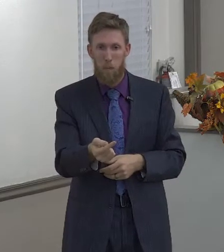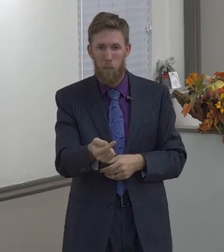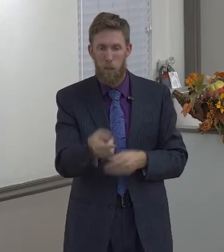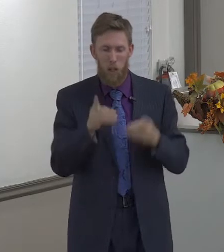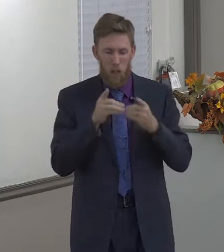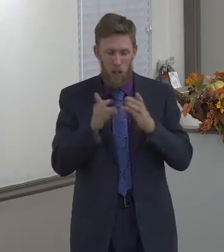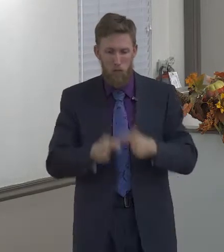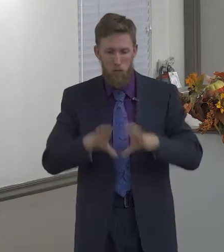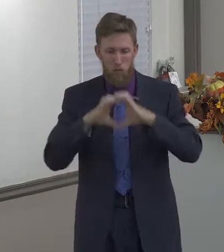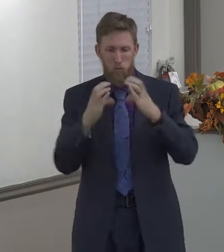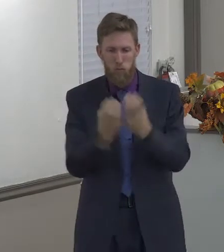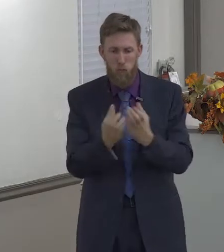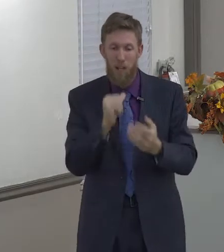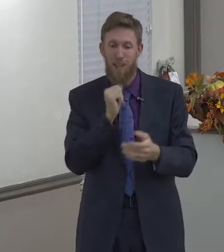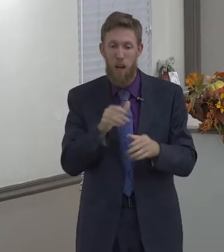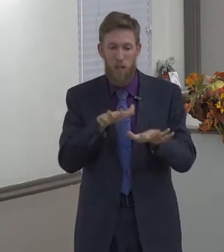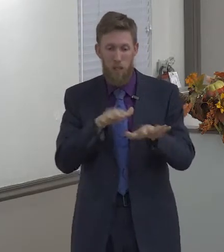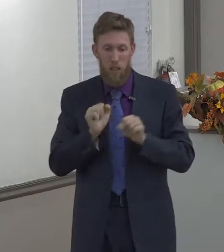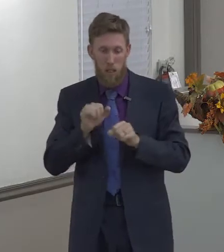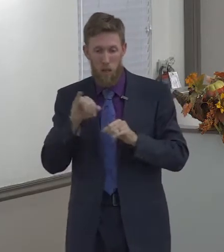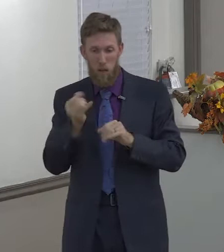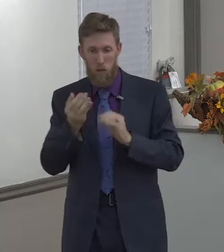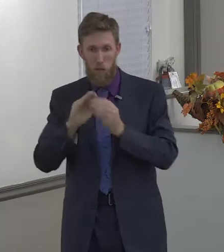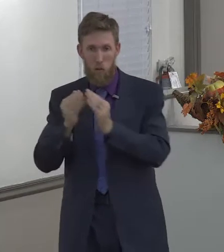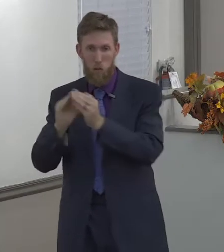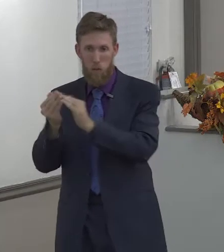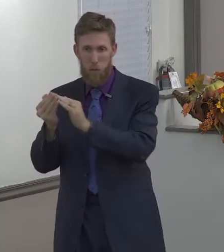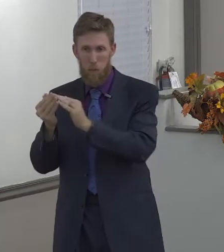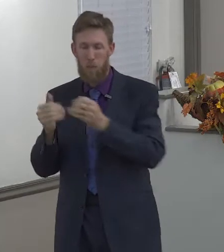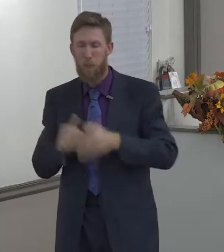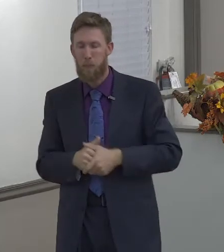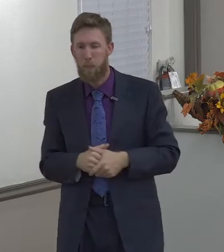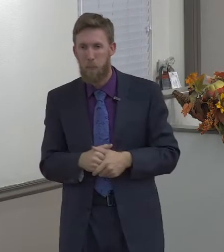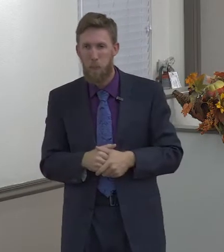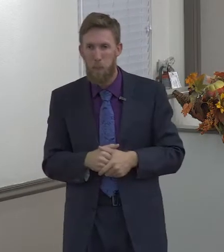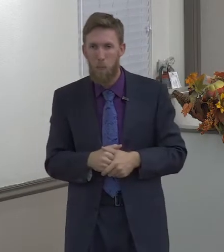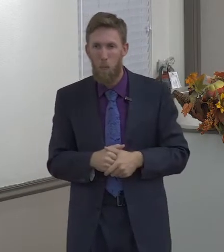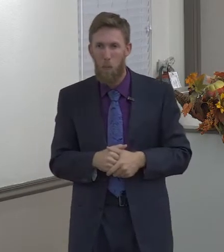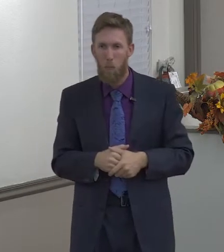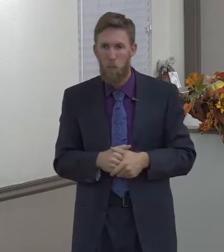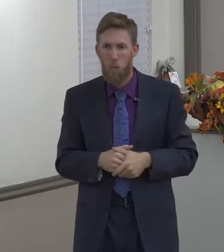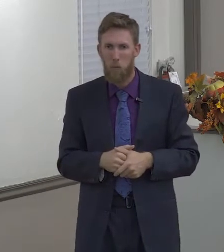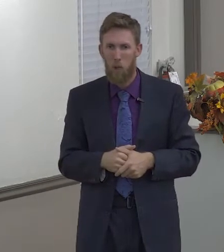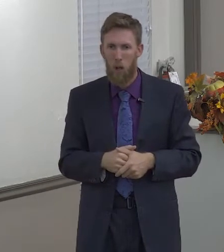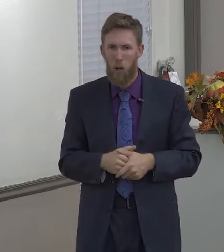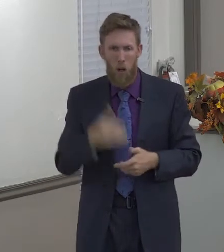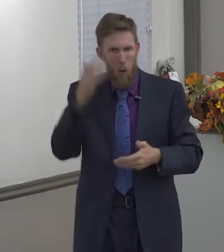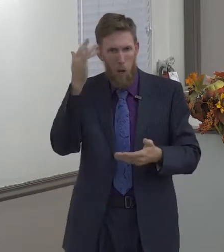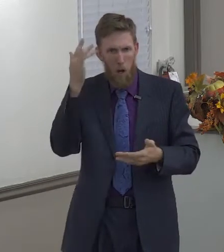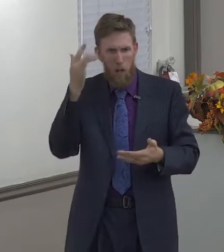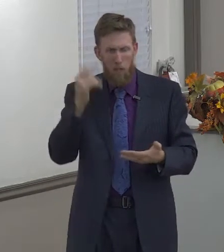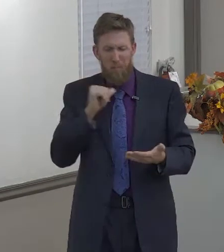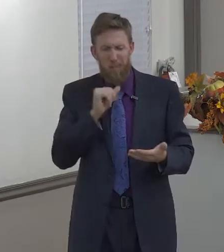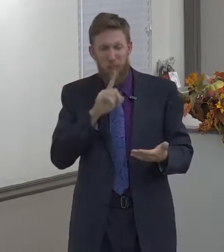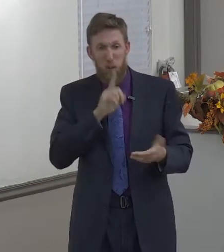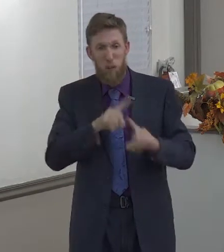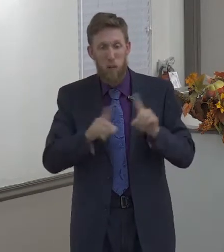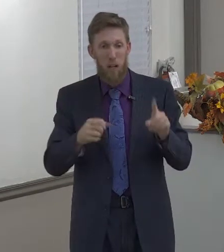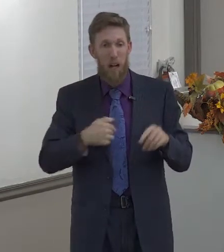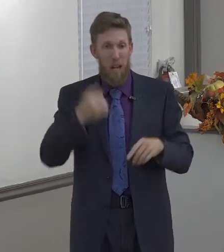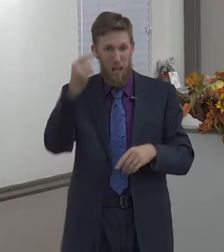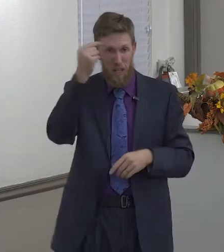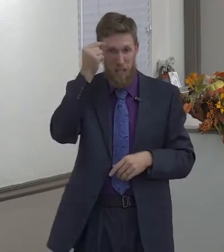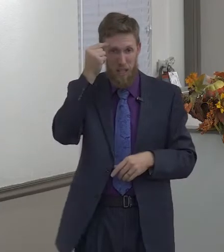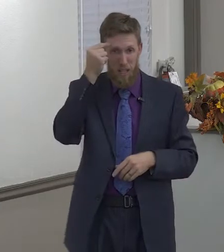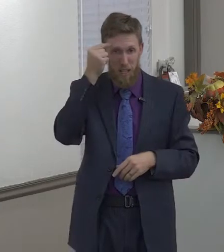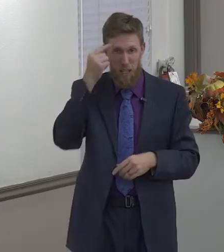but I believe one of them is because of how important the Holy Spirit of God was to him. Because how vital he was and how important he was going to be,